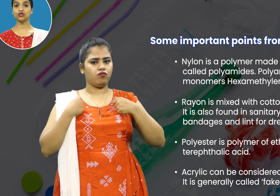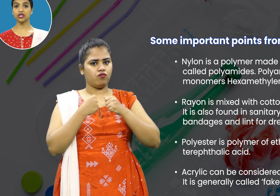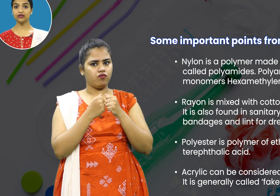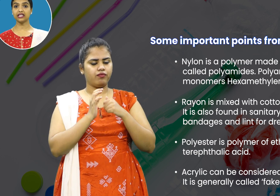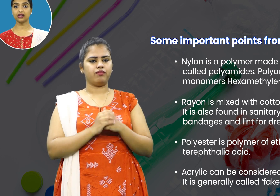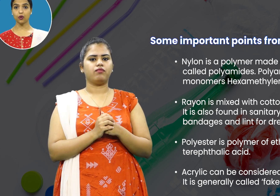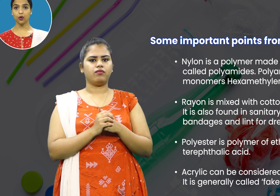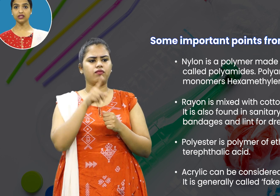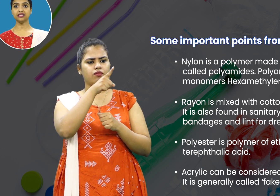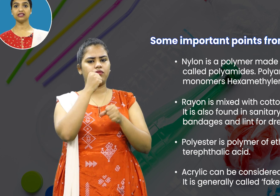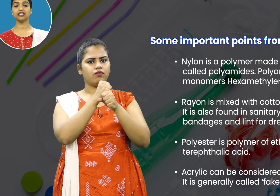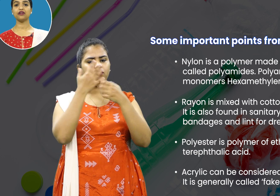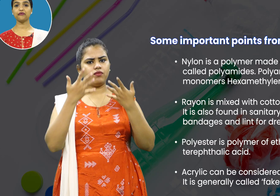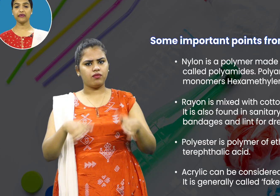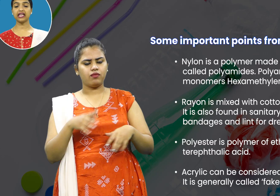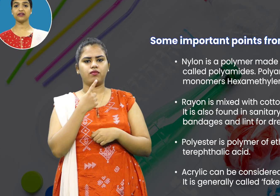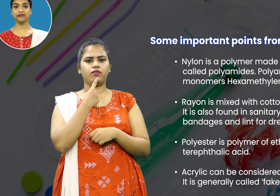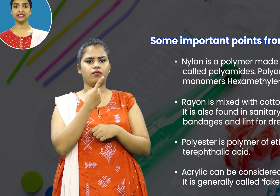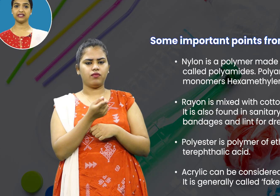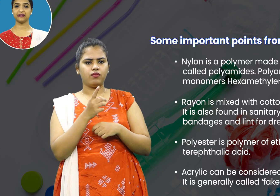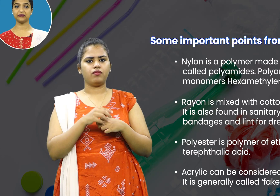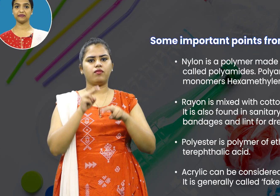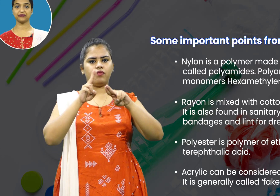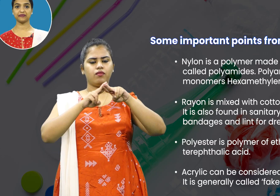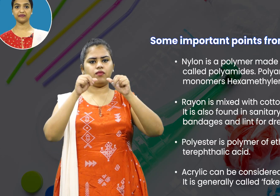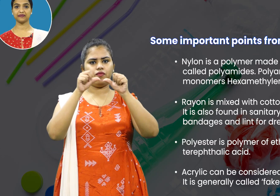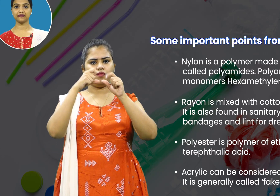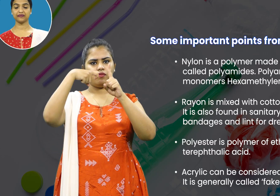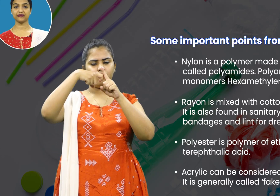It is generally called fake fur.